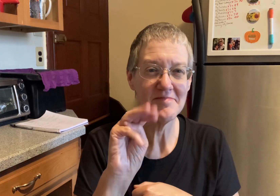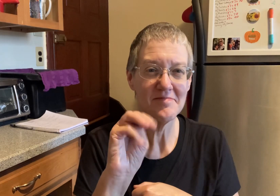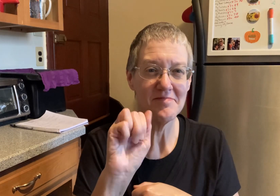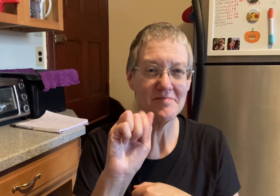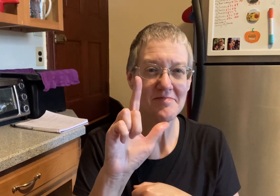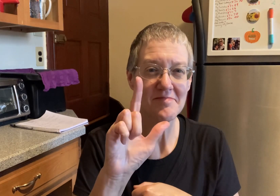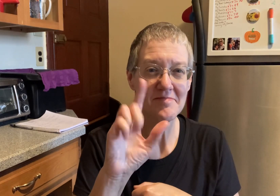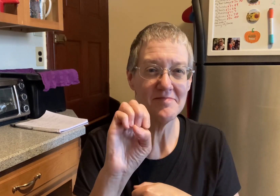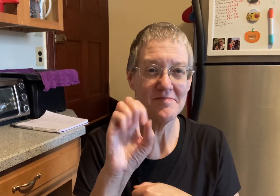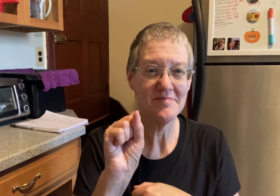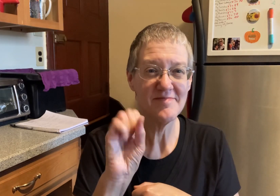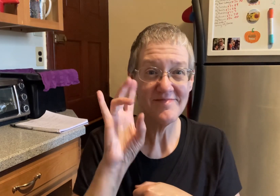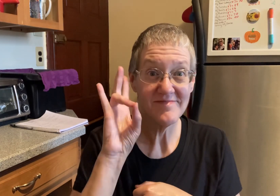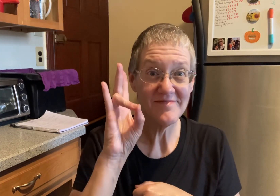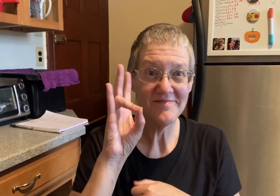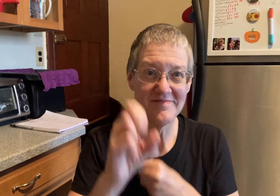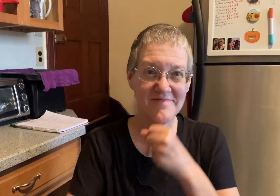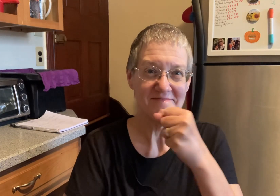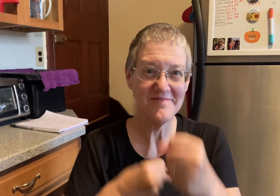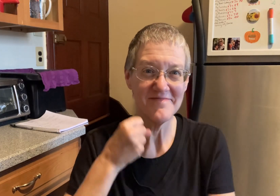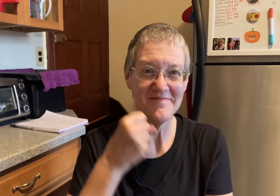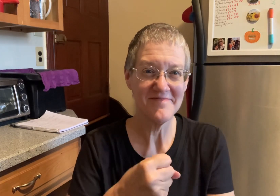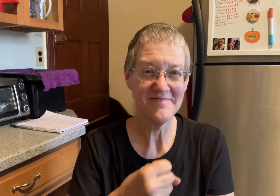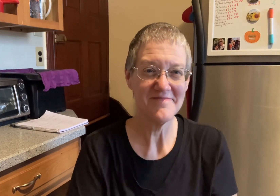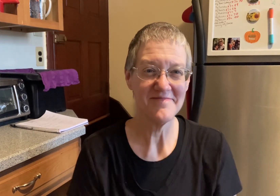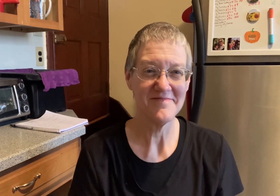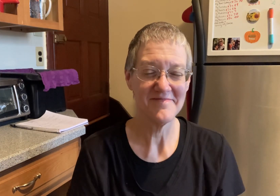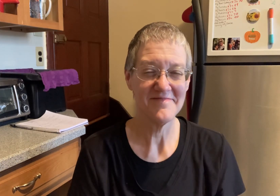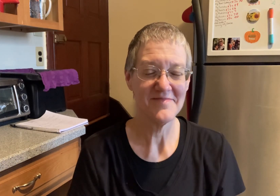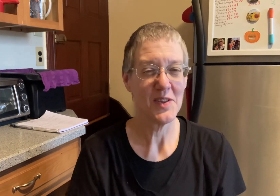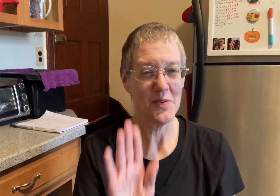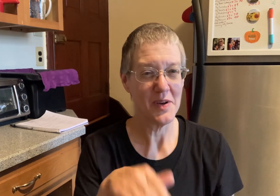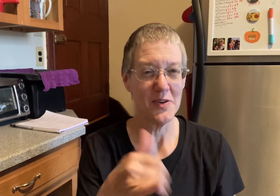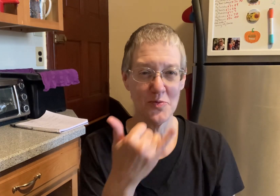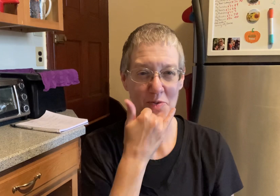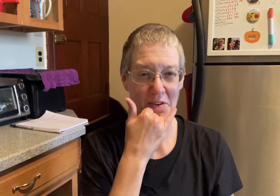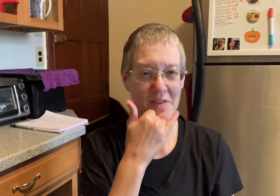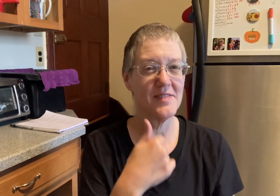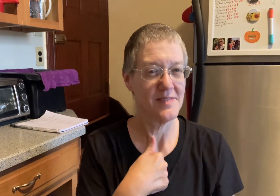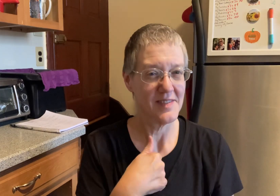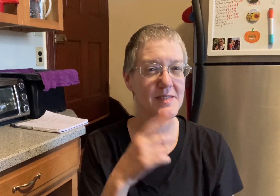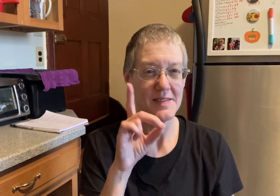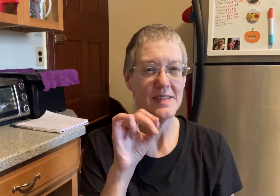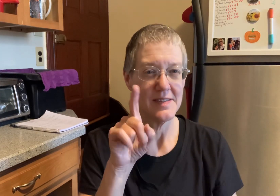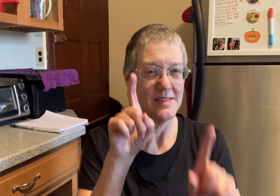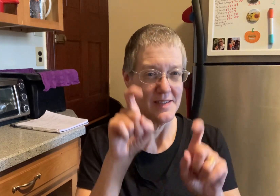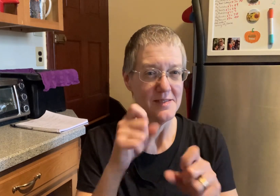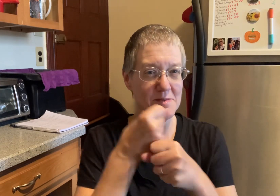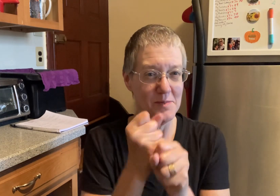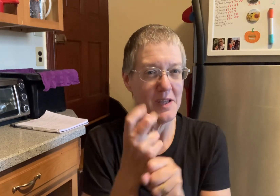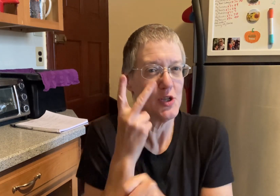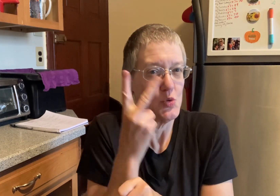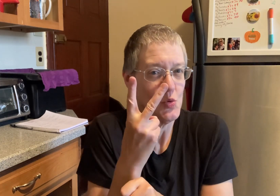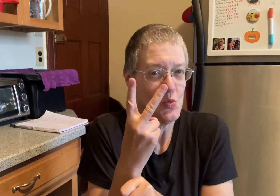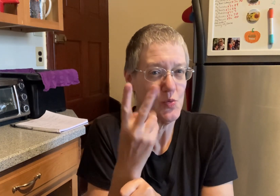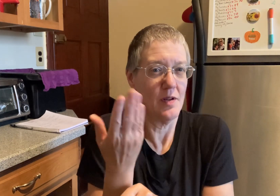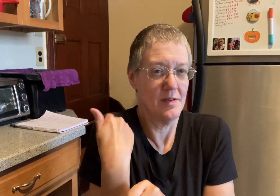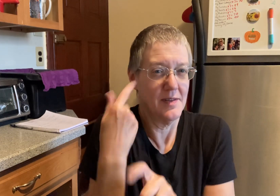to eat tamales. I haven't had tamales in 7 years. Well, actually, I did test these